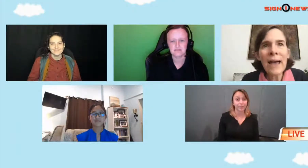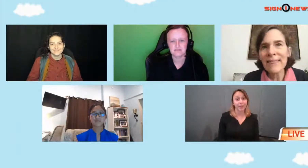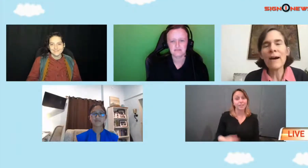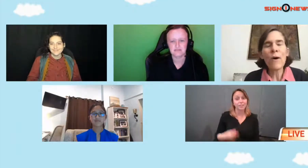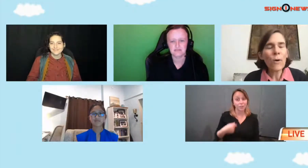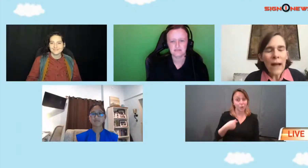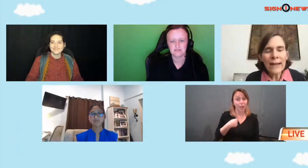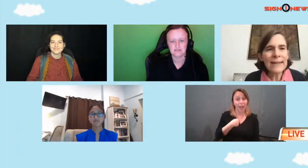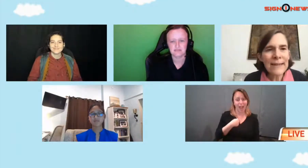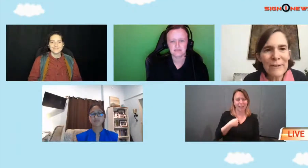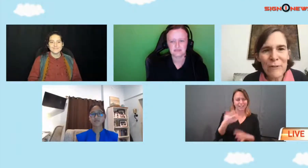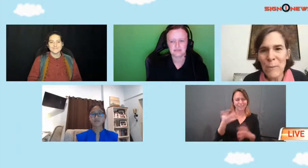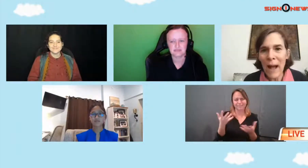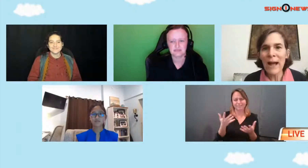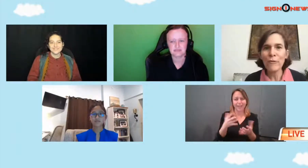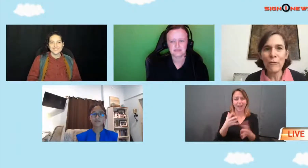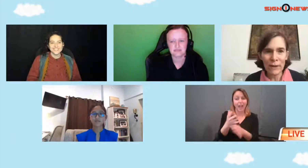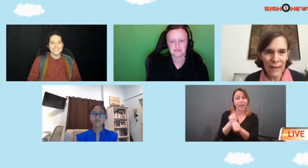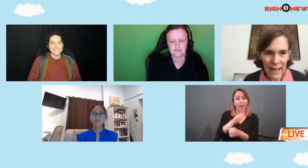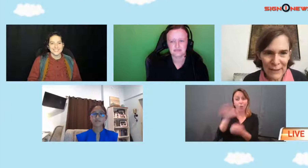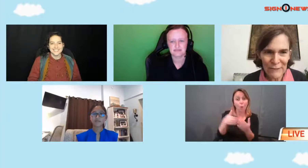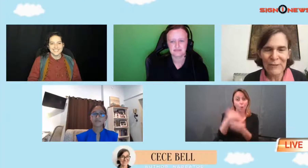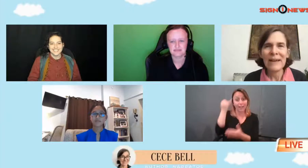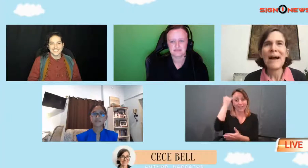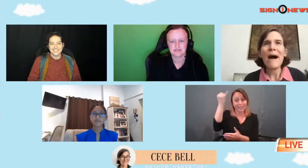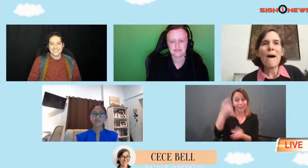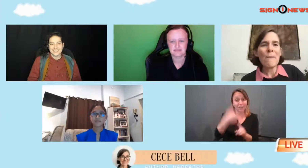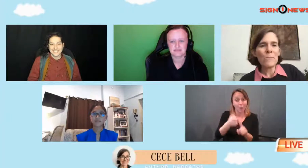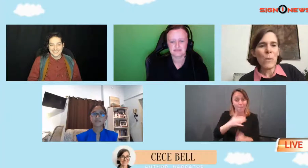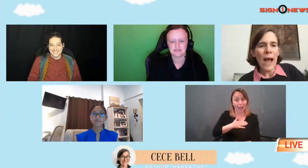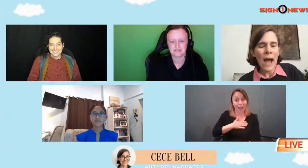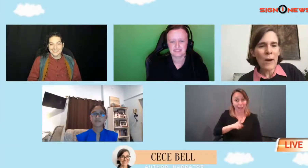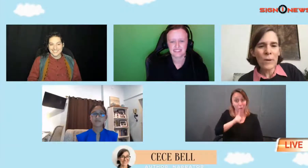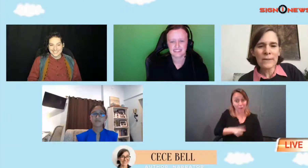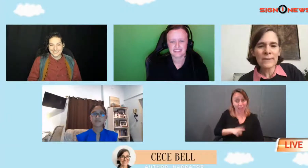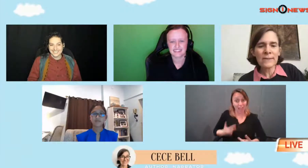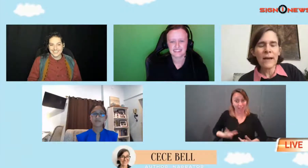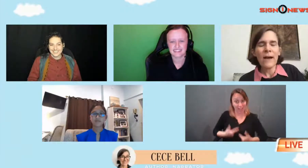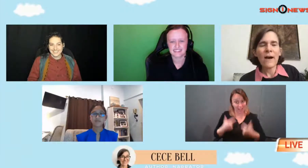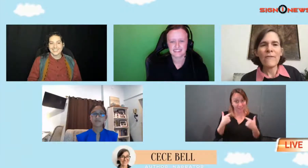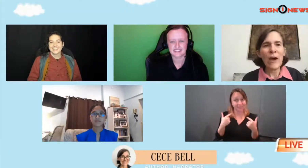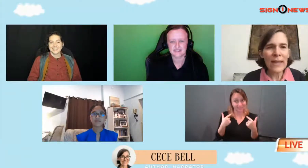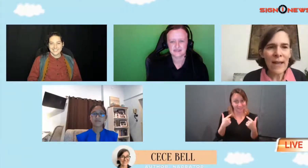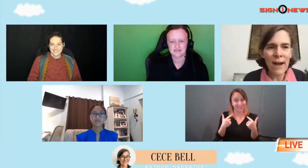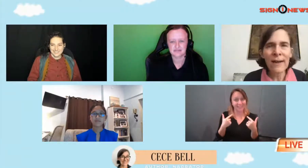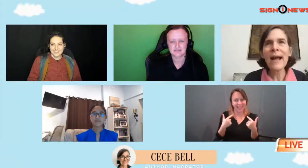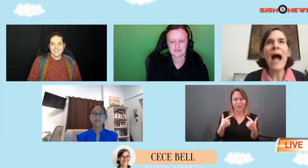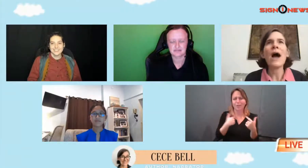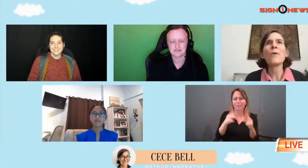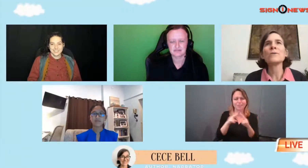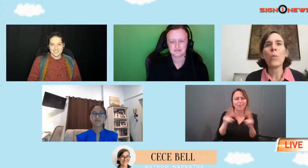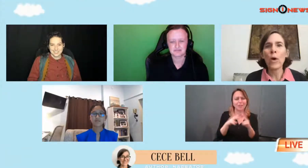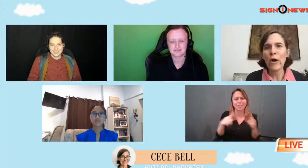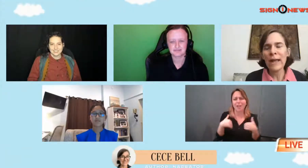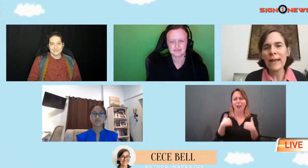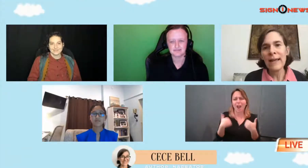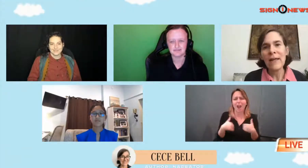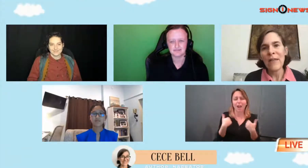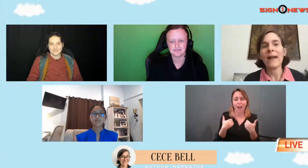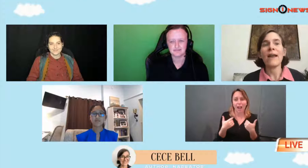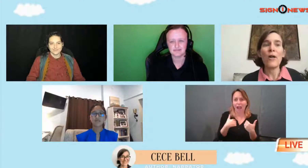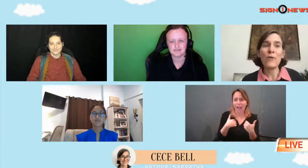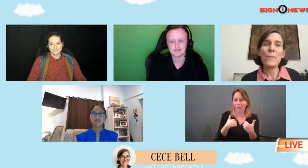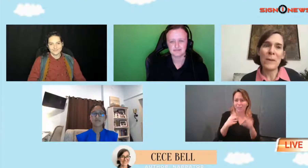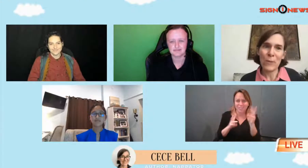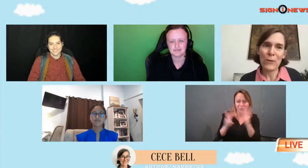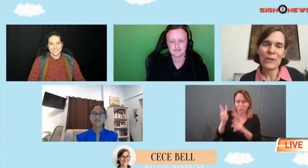I got the whole idea from my real life. When I was very young, I was worried